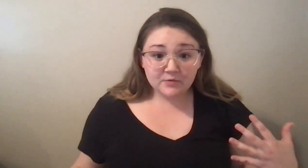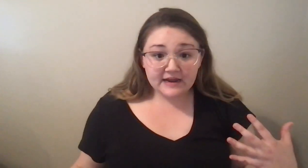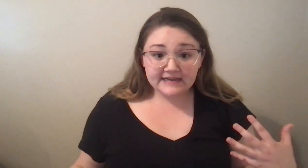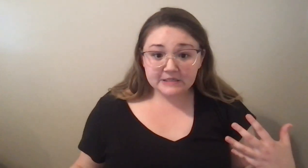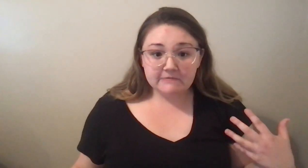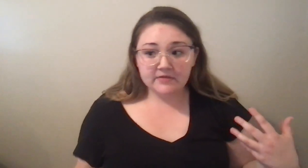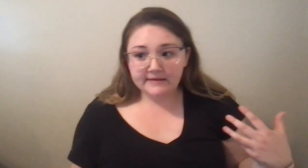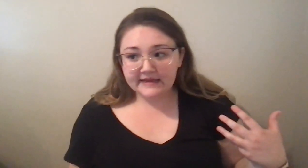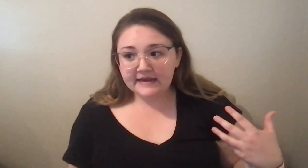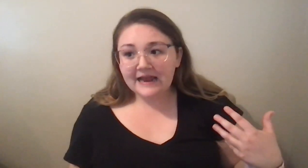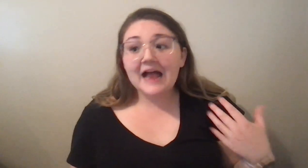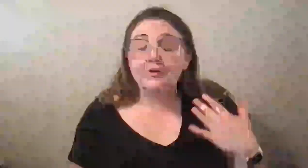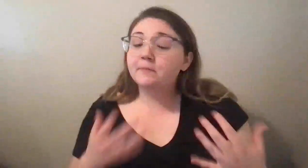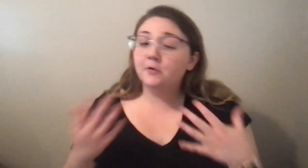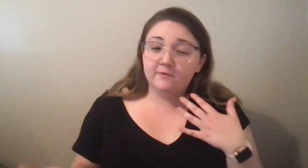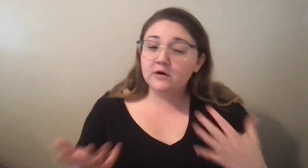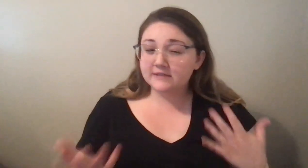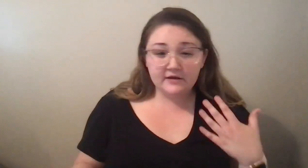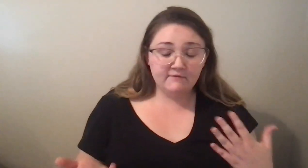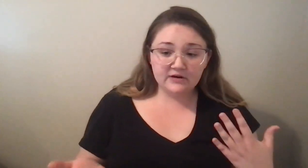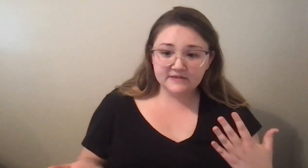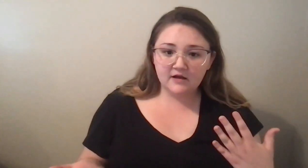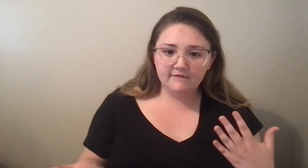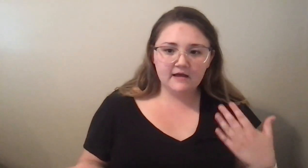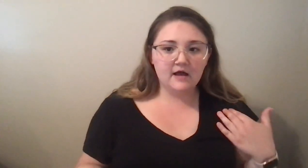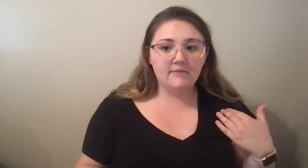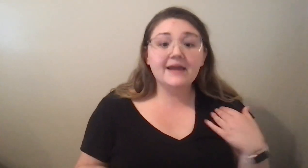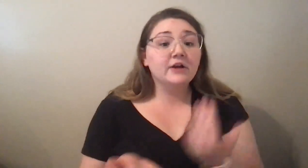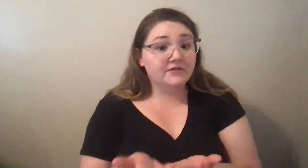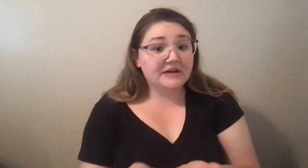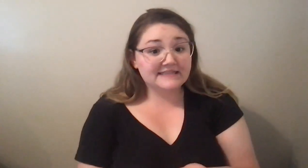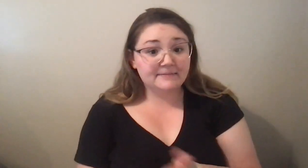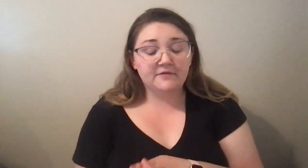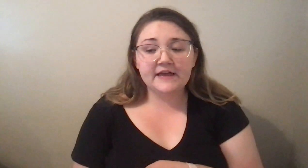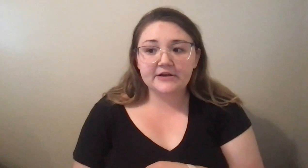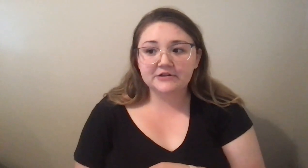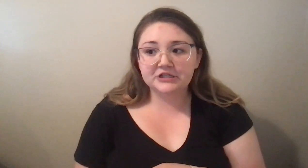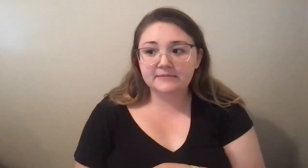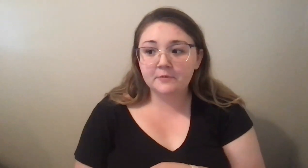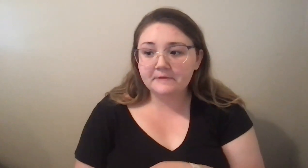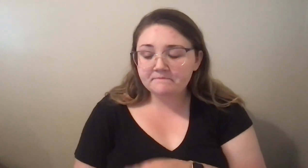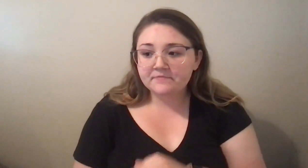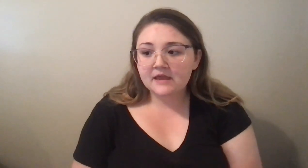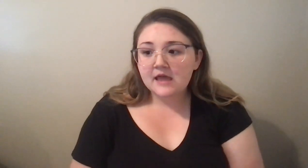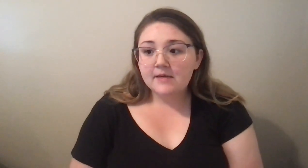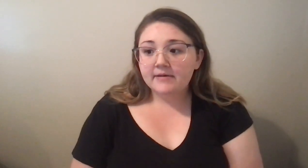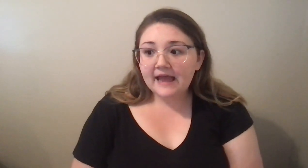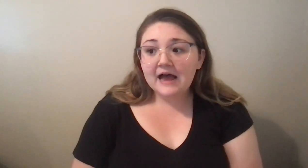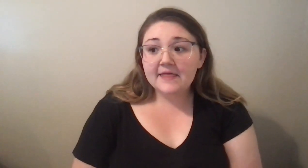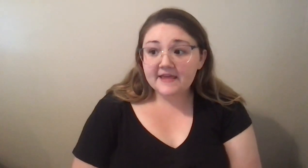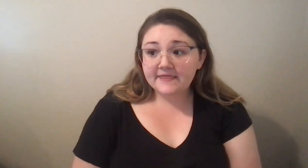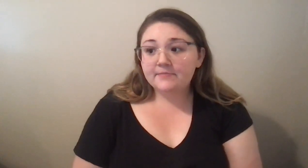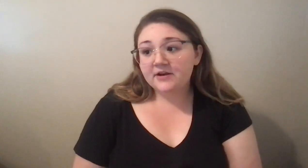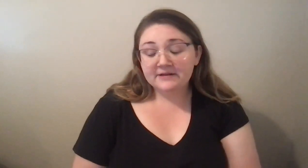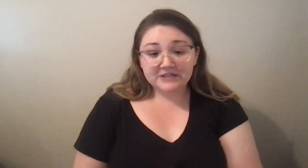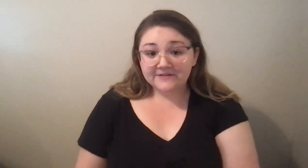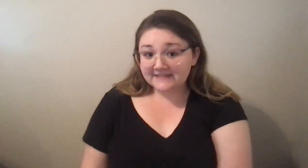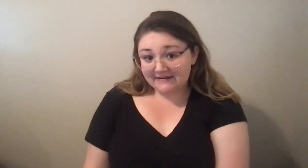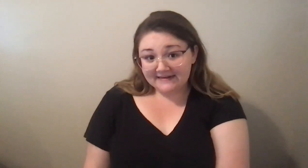I'm teaching someone ASL from the beginning, I do both voice on and voice off, and I'll give you an example of that here in just a moment. But yeah, I think that pretty much